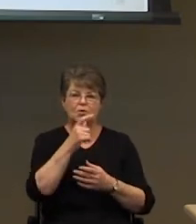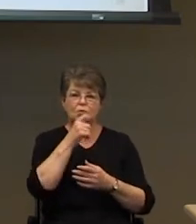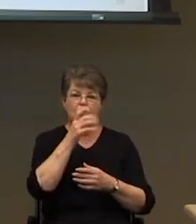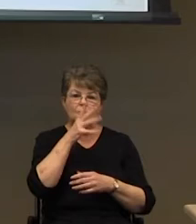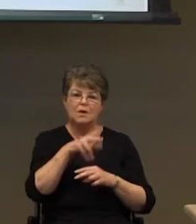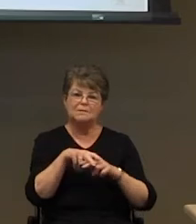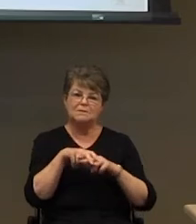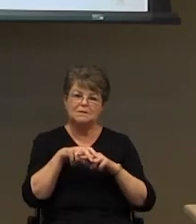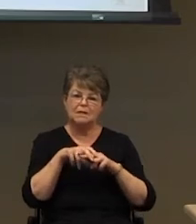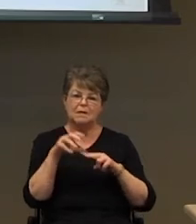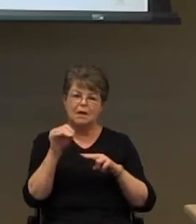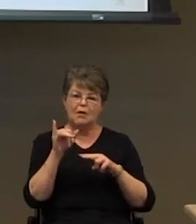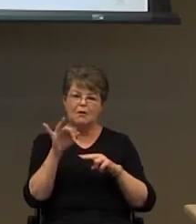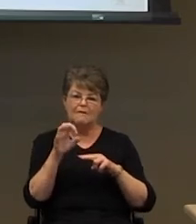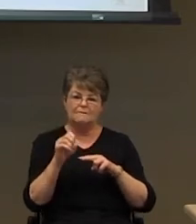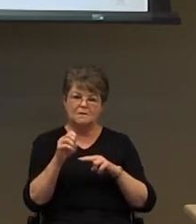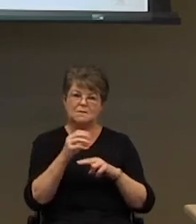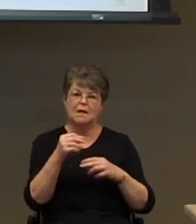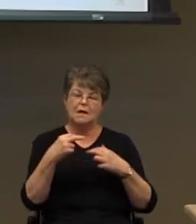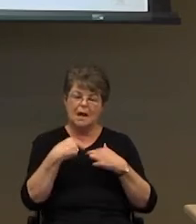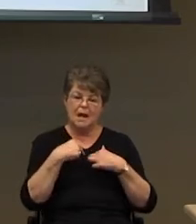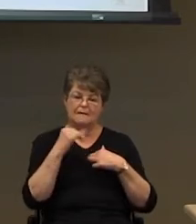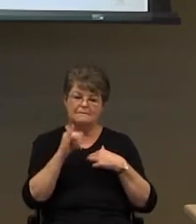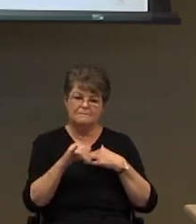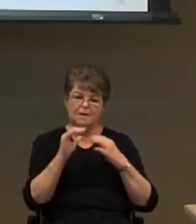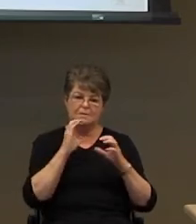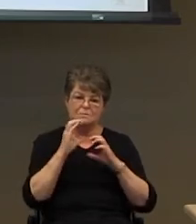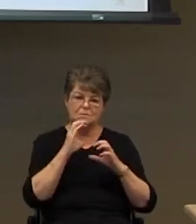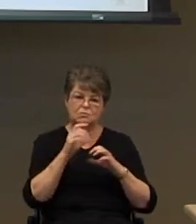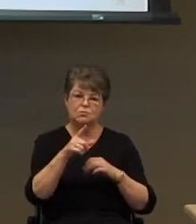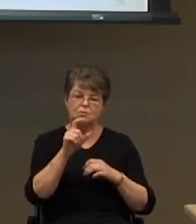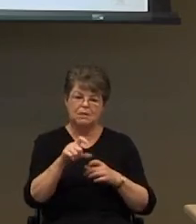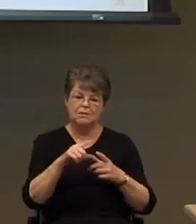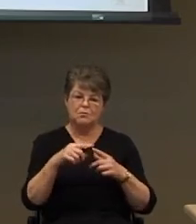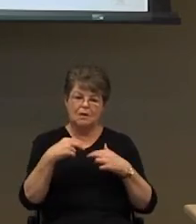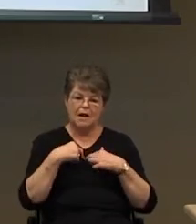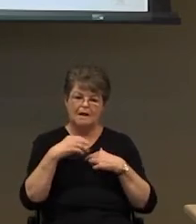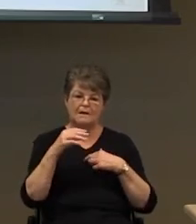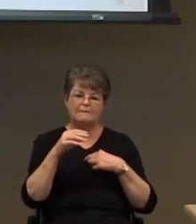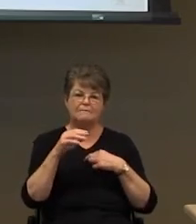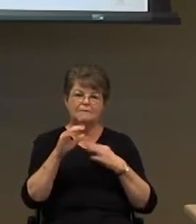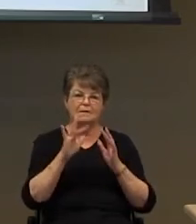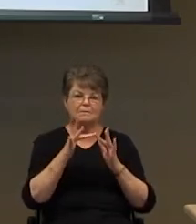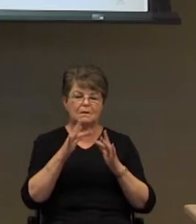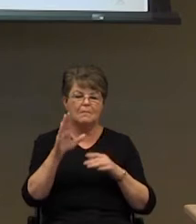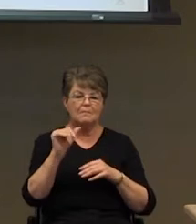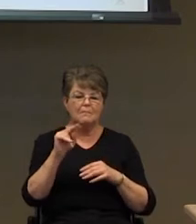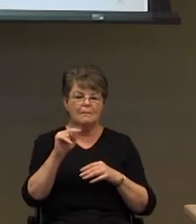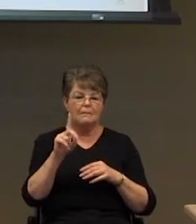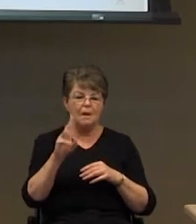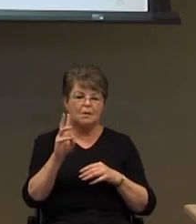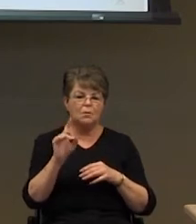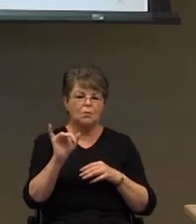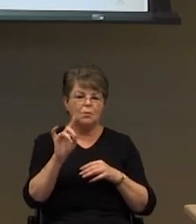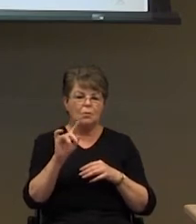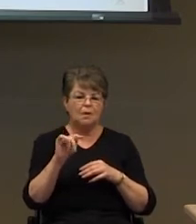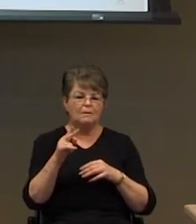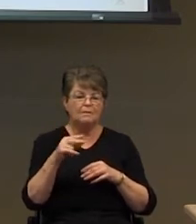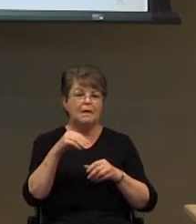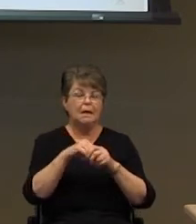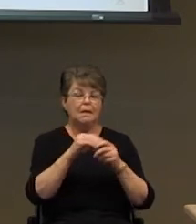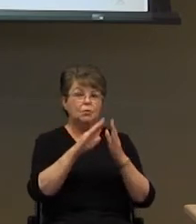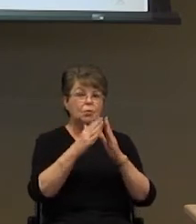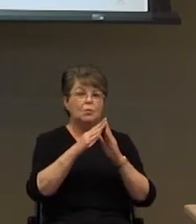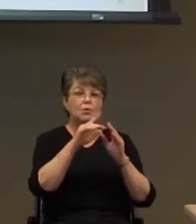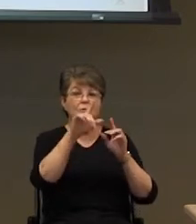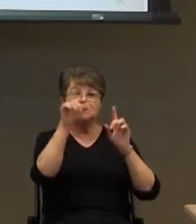office to be able to sit down and have that conversation. You need to have the bandwidth. In communities I work with, there's usually someone who's responsible for